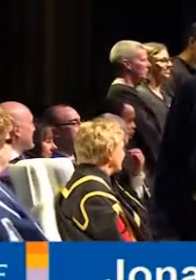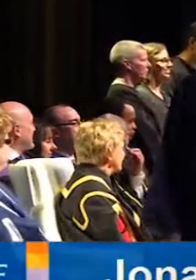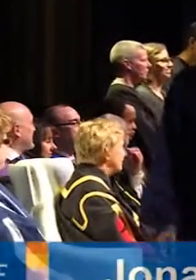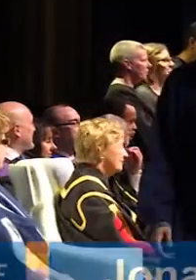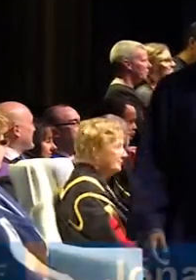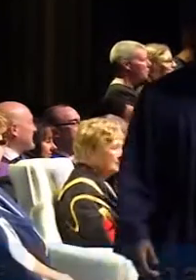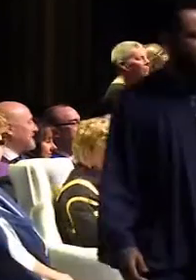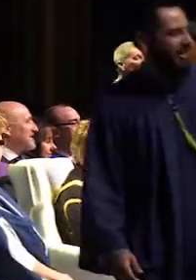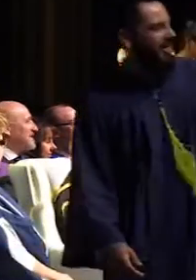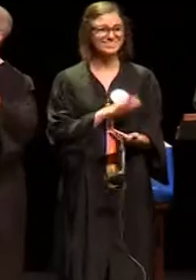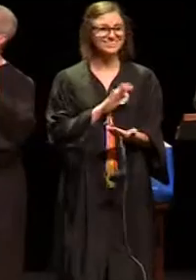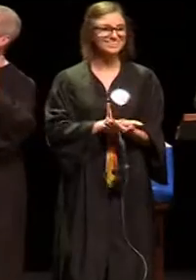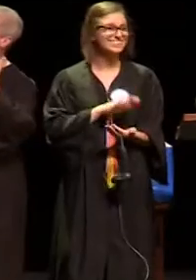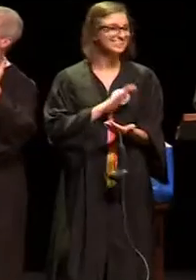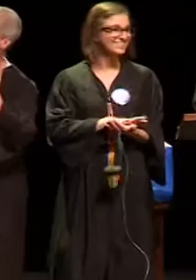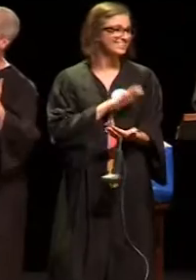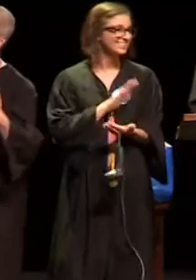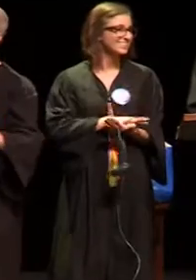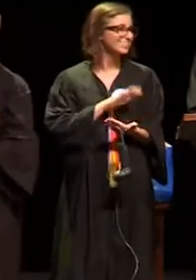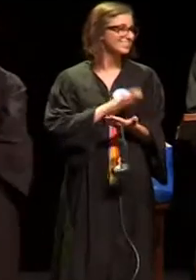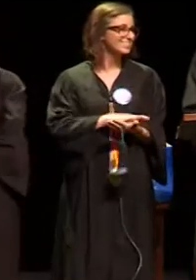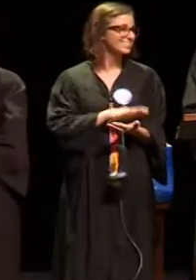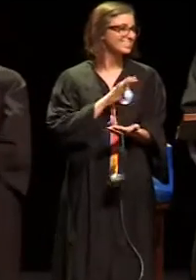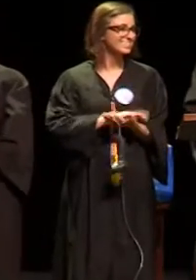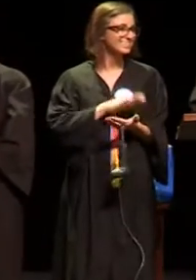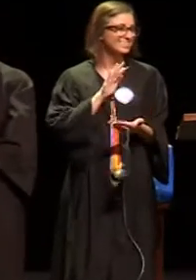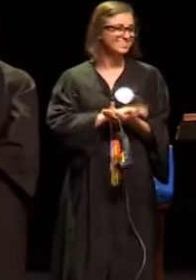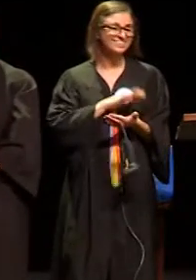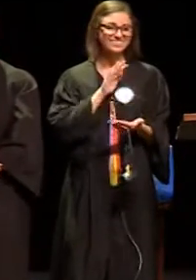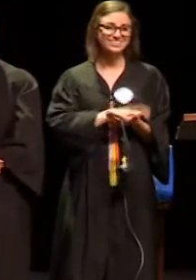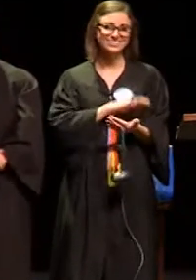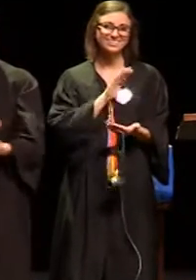Thank you, Madam Chancellor and Madam President.